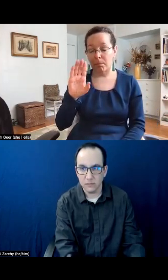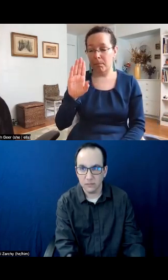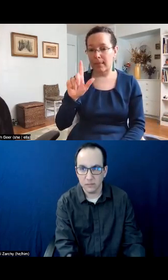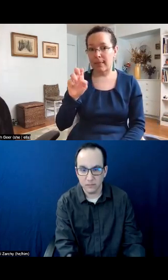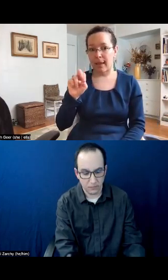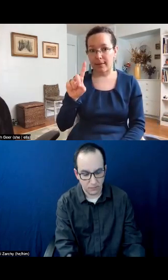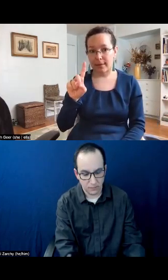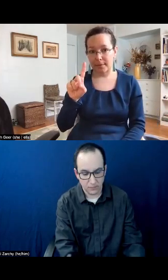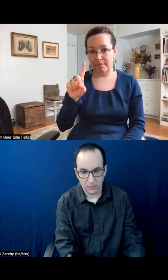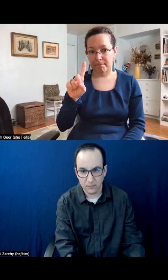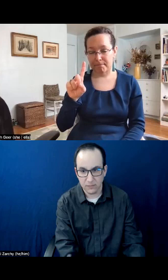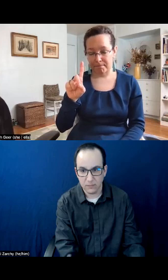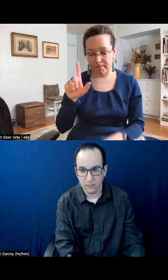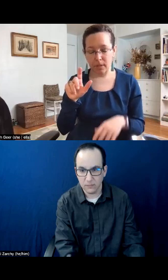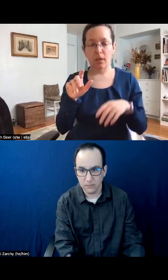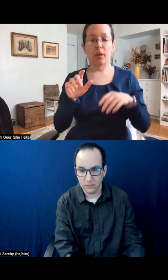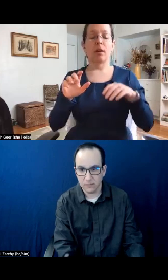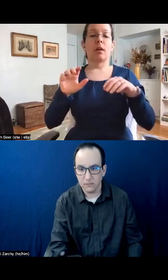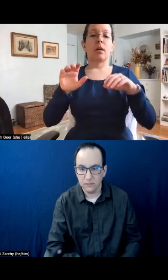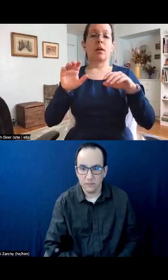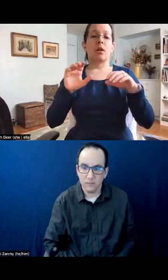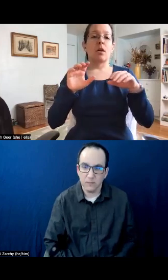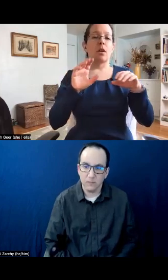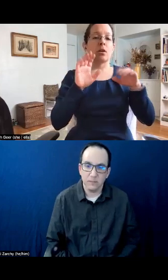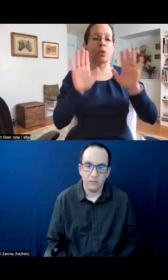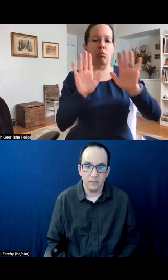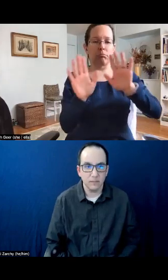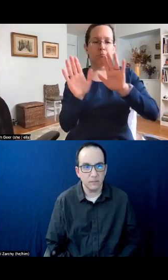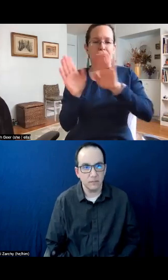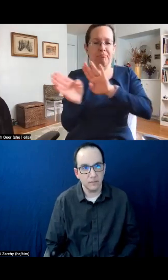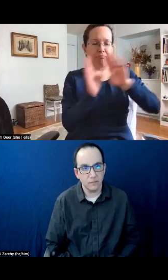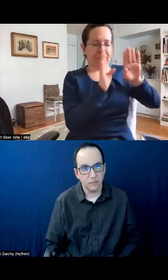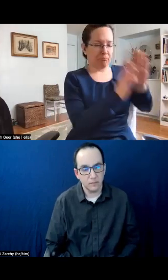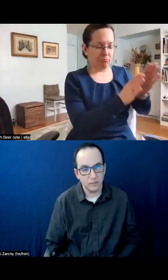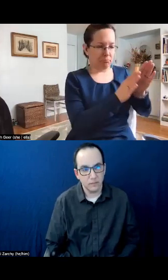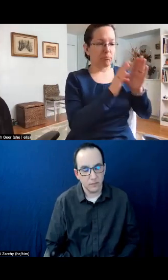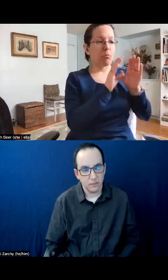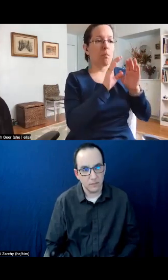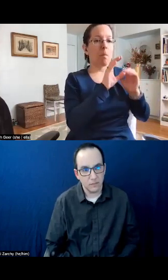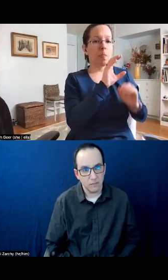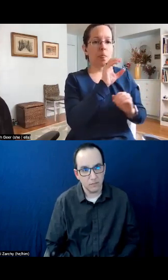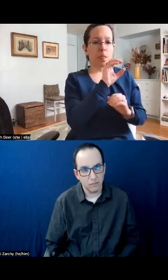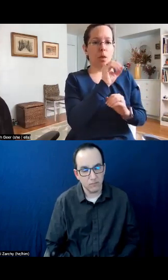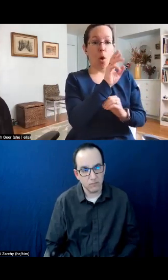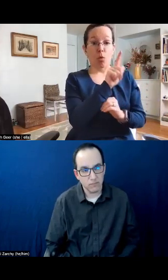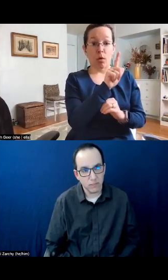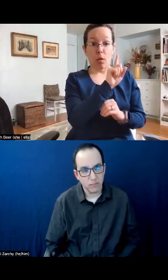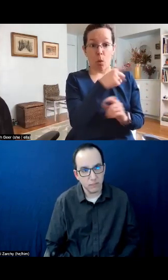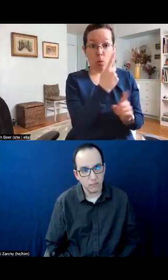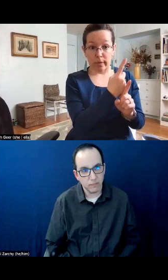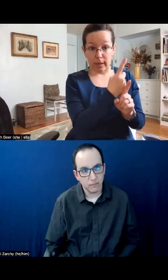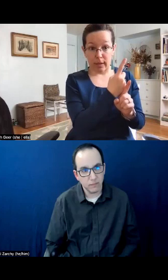introduce SIMCOM, simultaneous communication, or what we refer to as code blending.